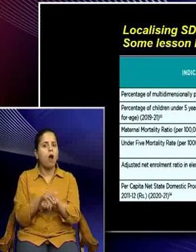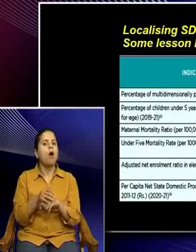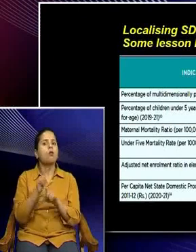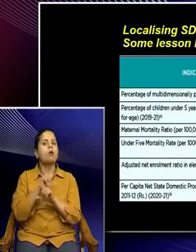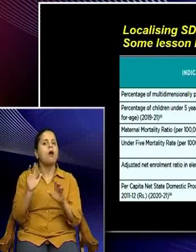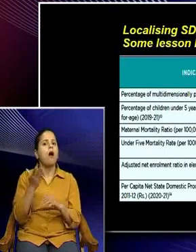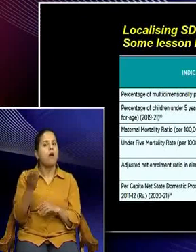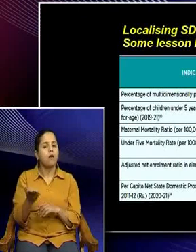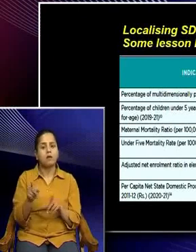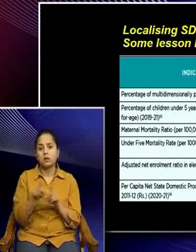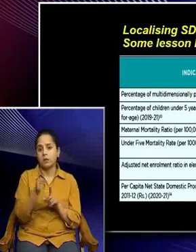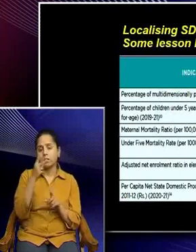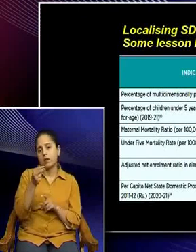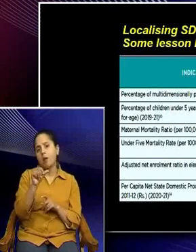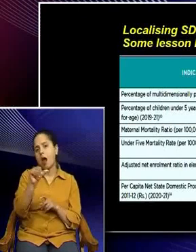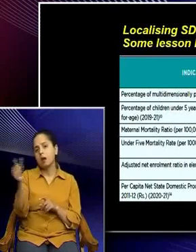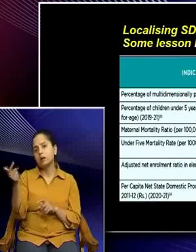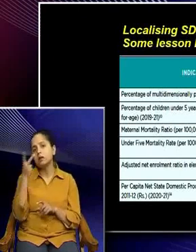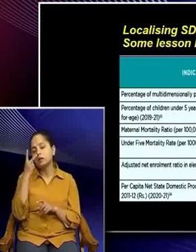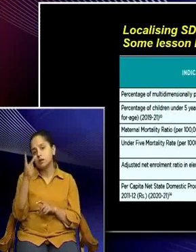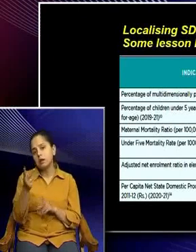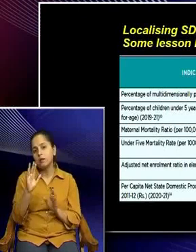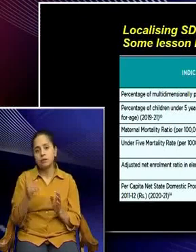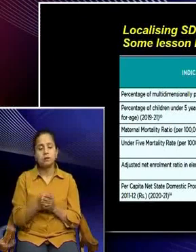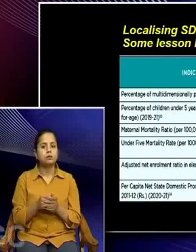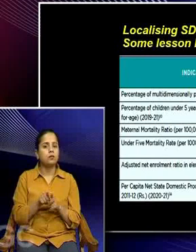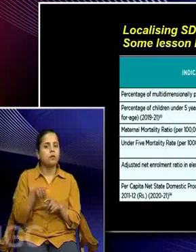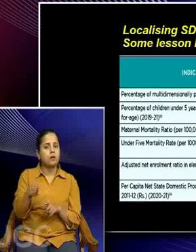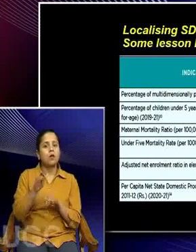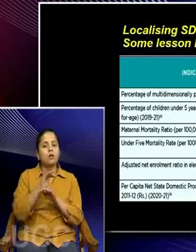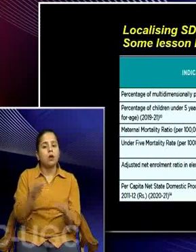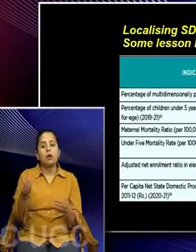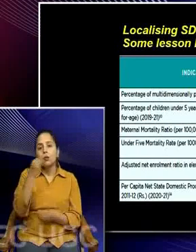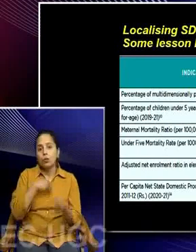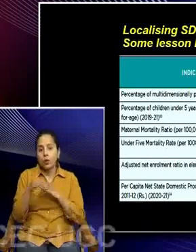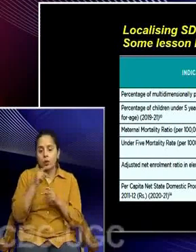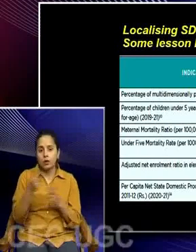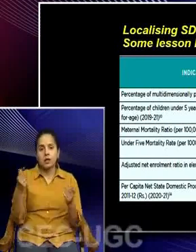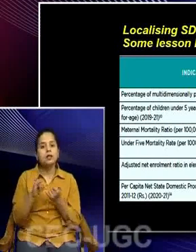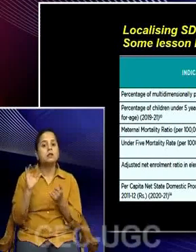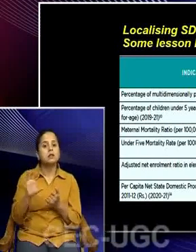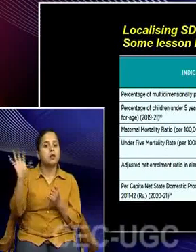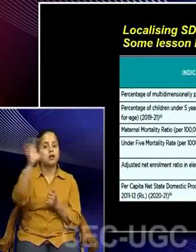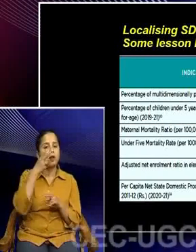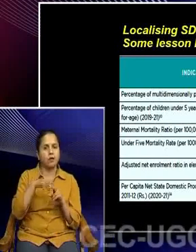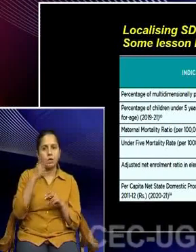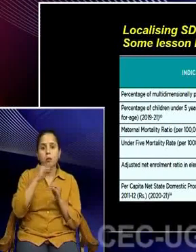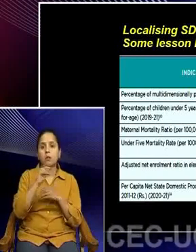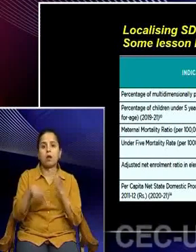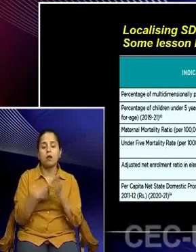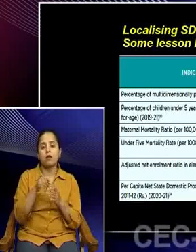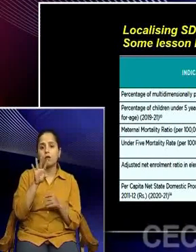so similarly, if you go to the other indicator, which is the status of child nutrition, in the states. So again, if you look at Bihar, more